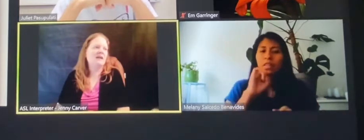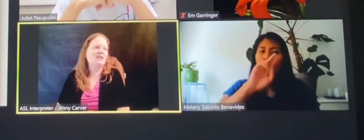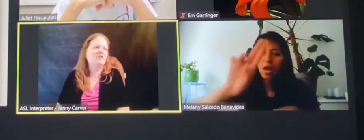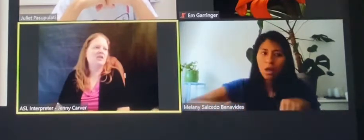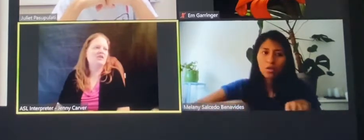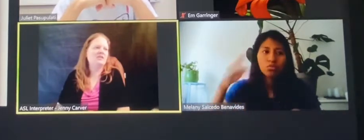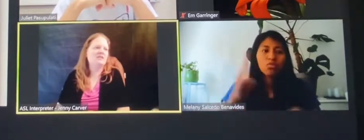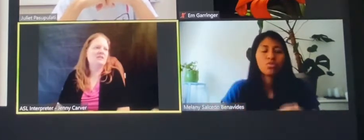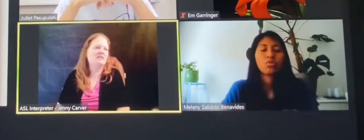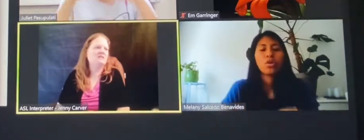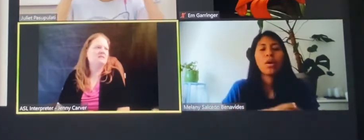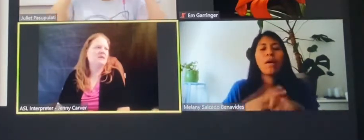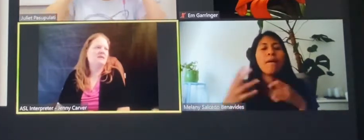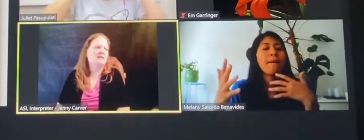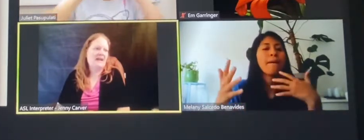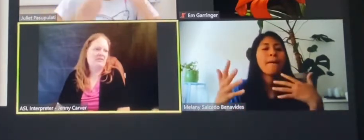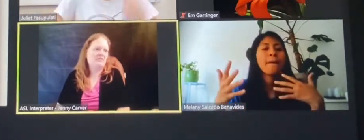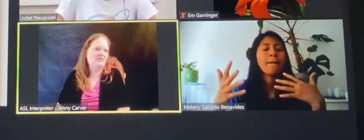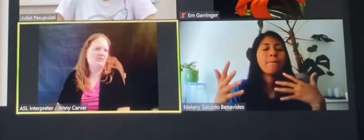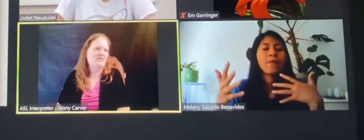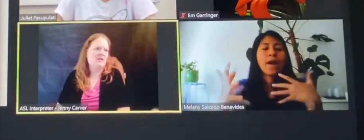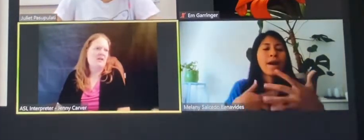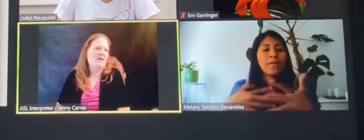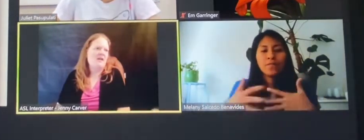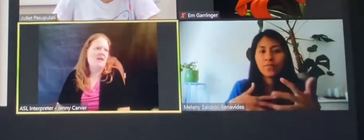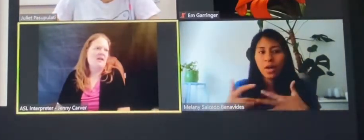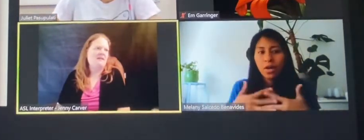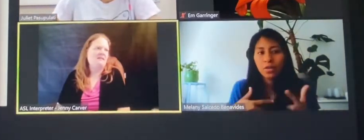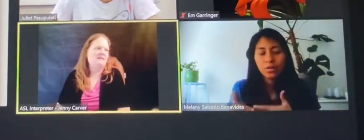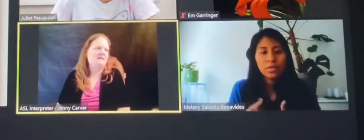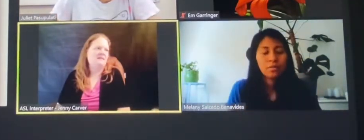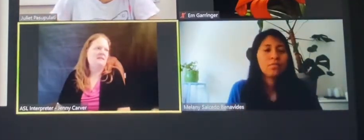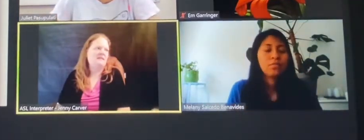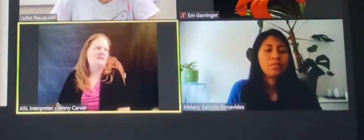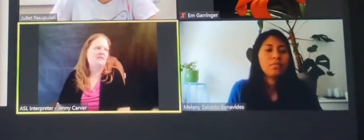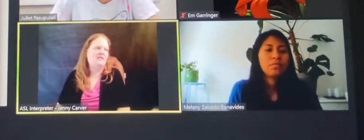So it offers aggression naturally.